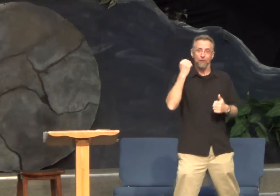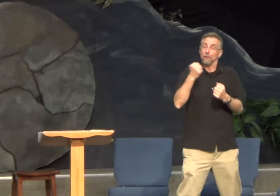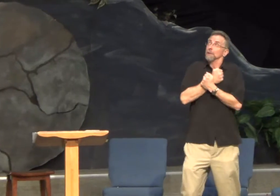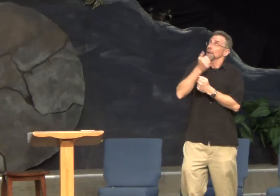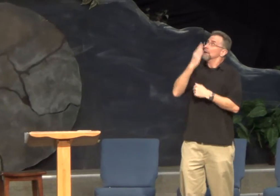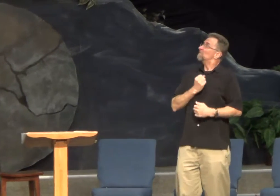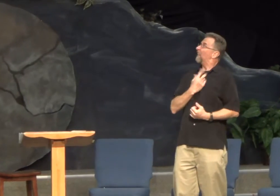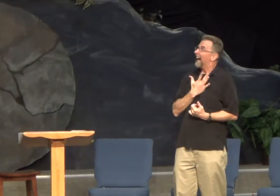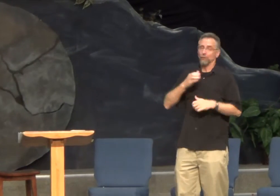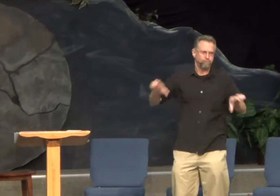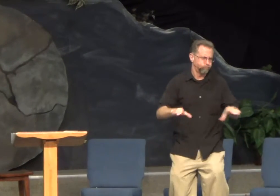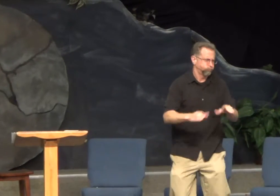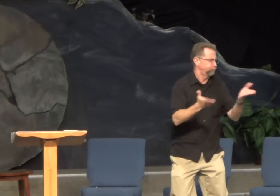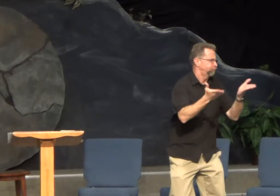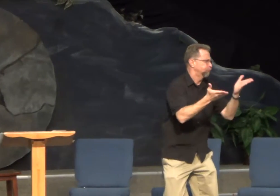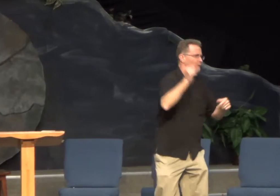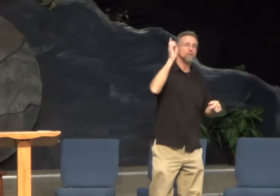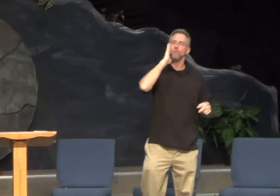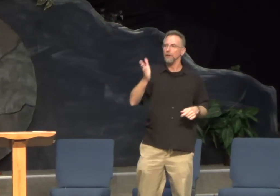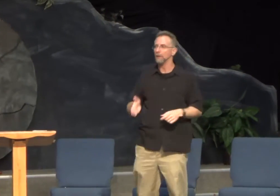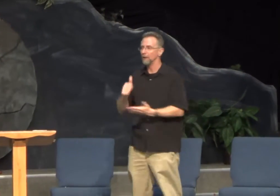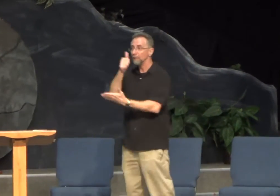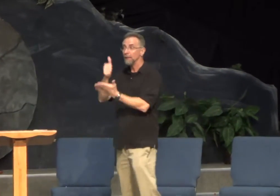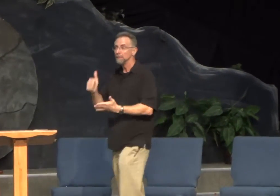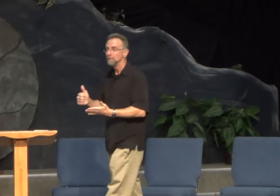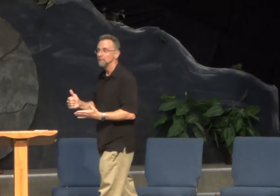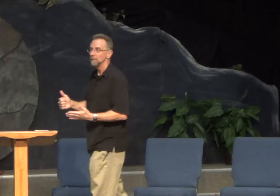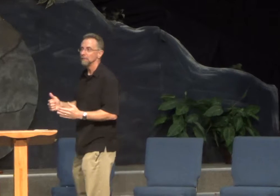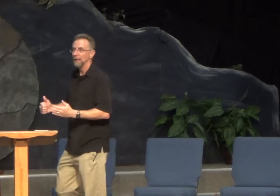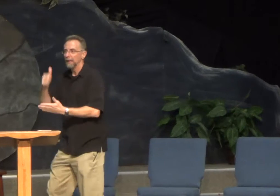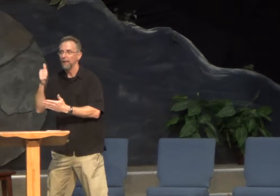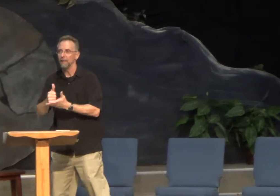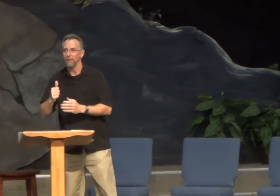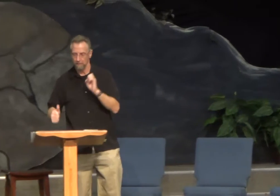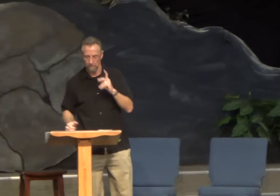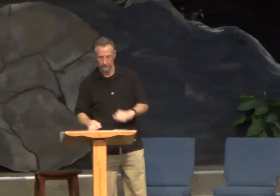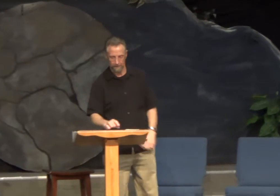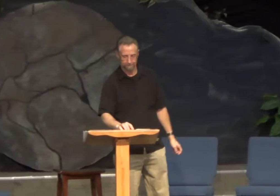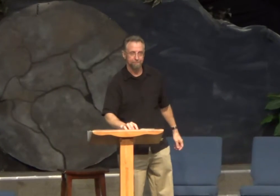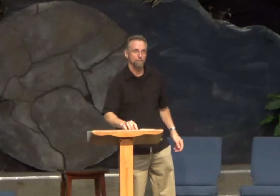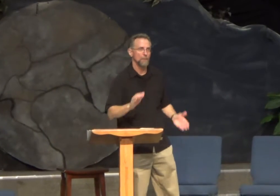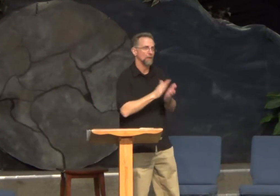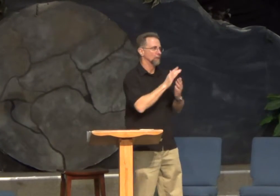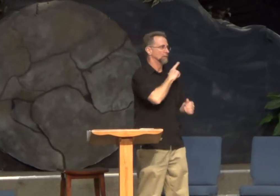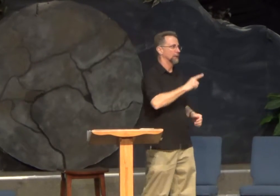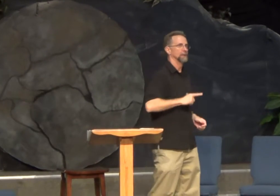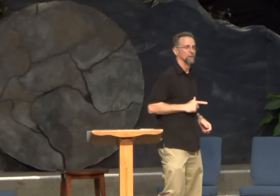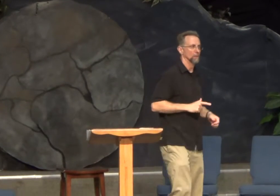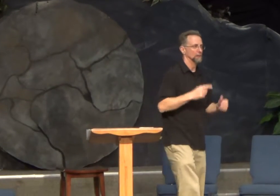it? If you love God with that fire, you'll serve Him. Amen. Amen.